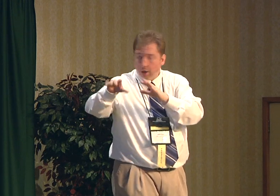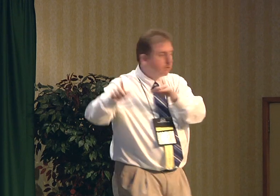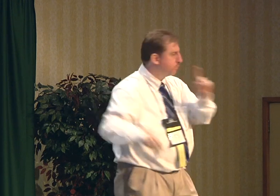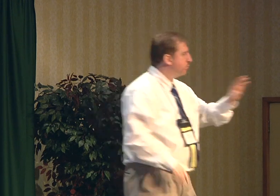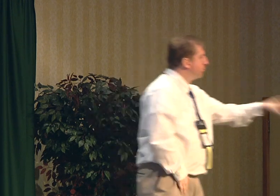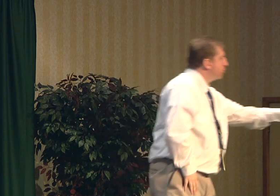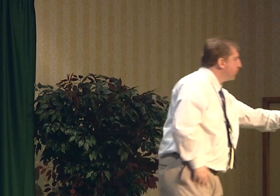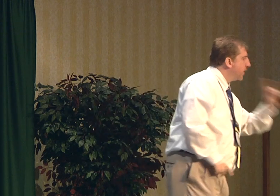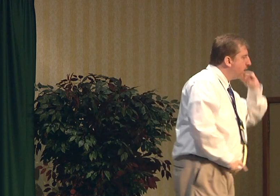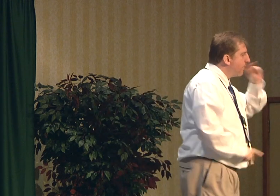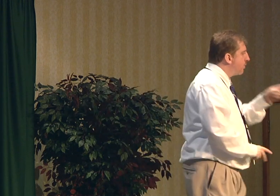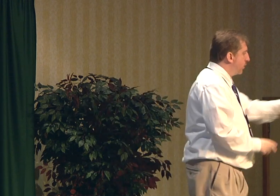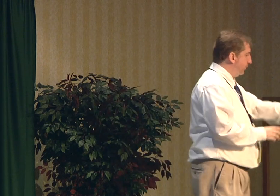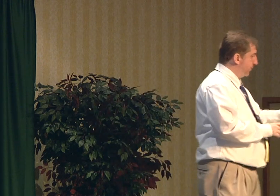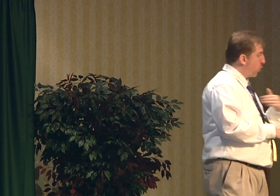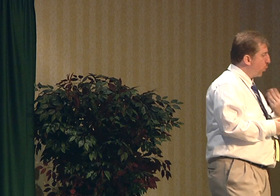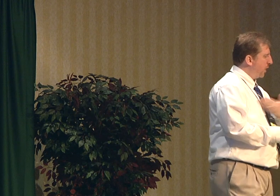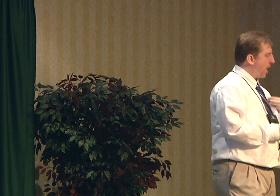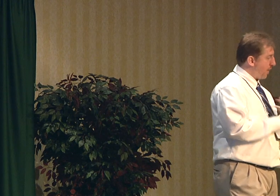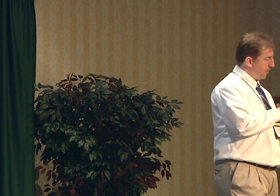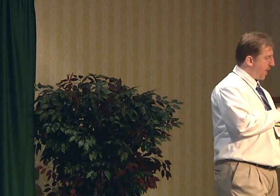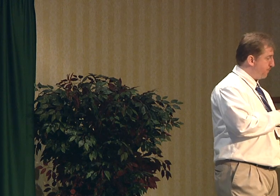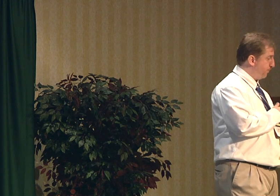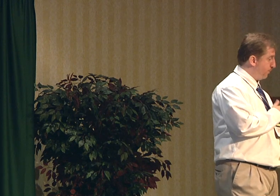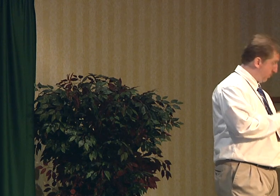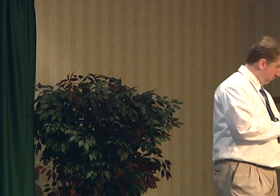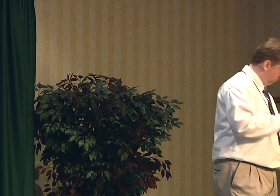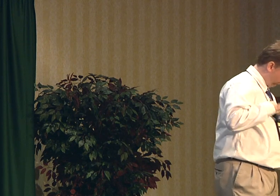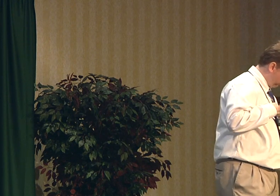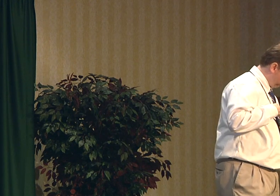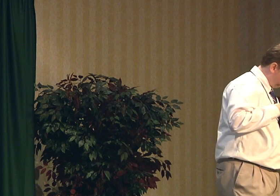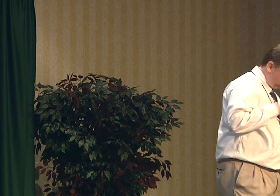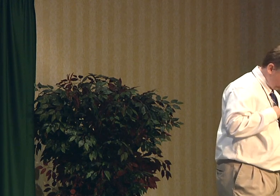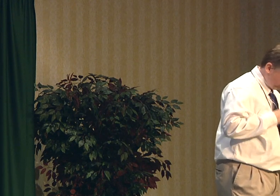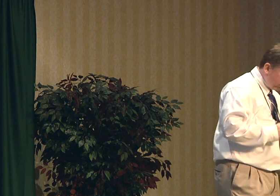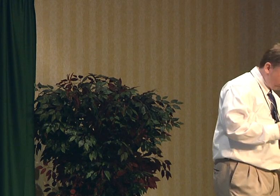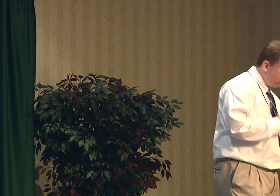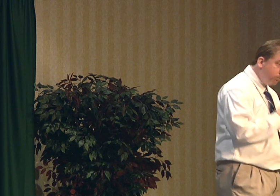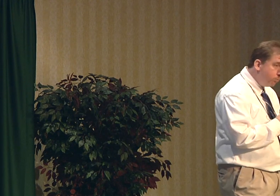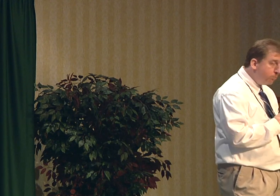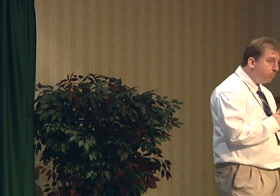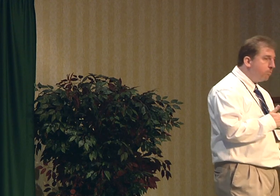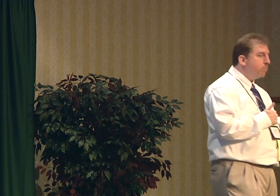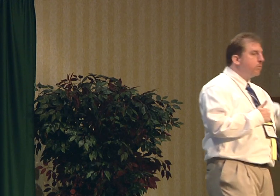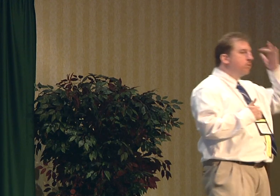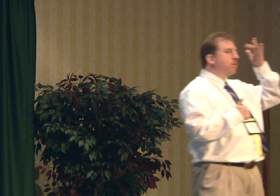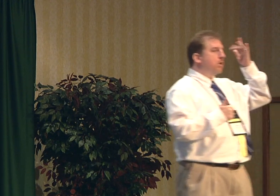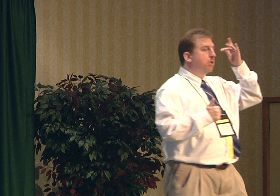You should find out the name of the interpreter, etc. And then they should tell the deaf person, hey, we have this interpreter lined up for you. This is his or